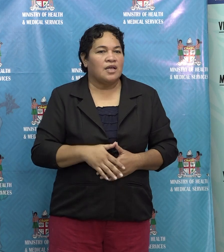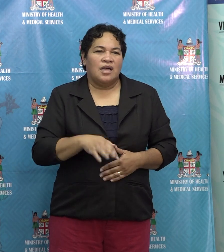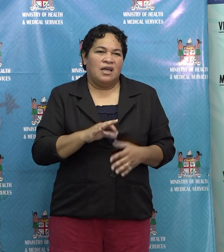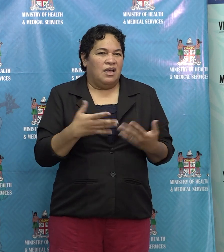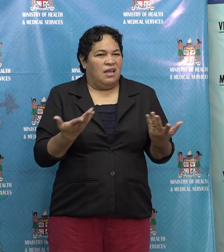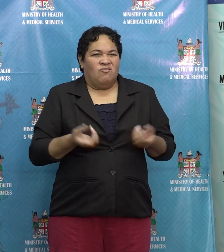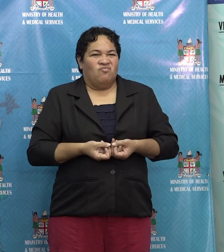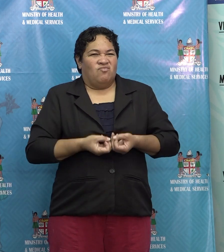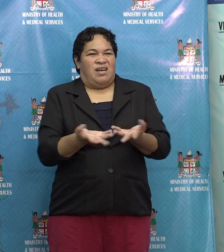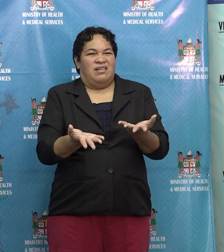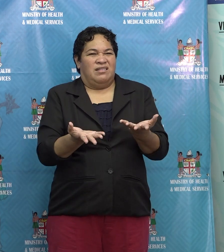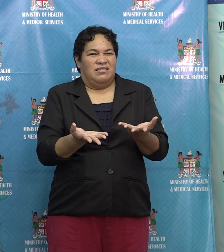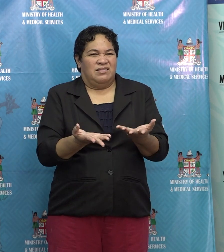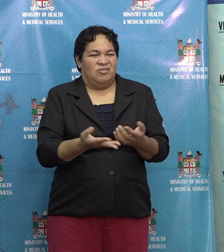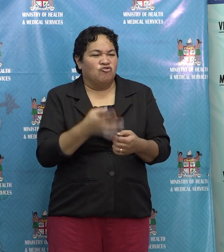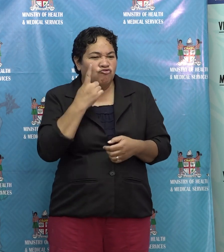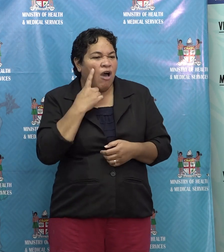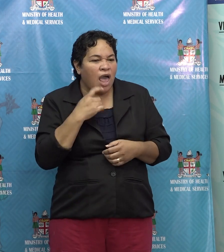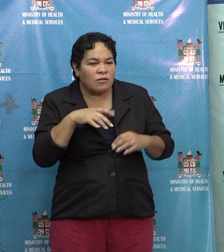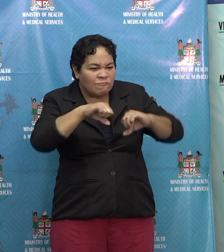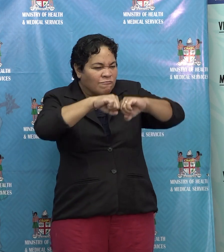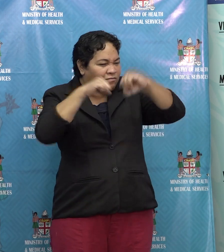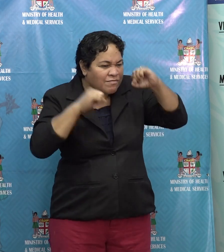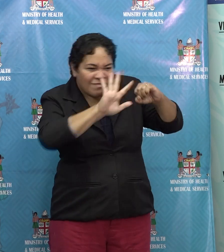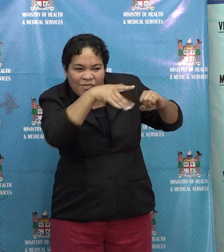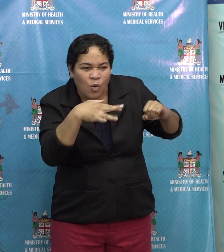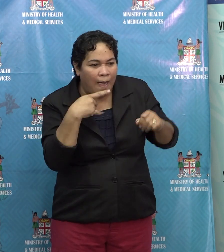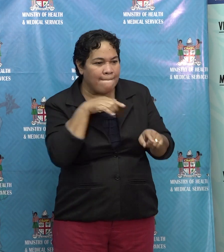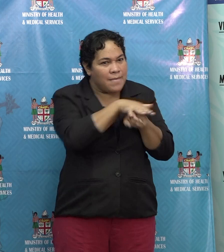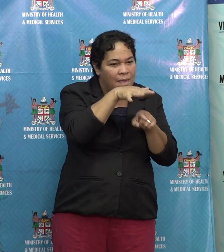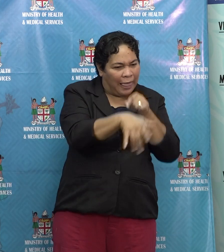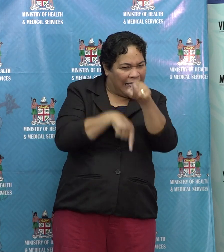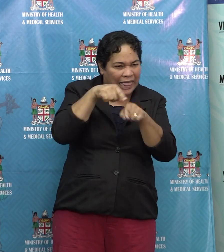in trying to find blame or to lay blame on anybody else.